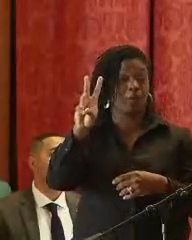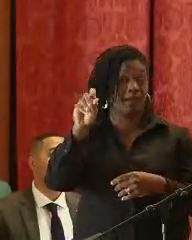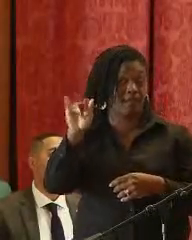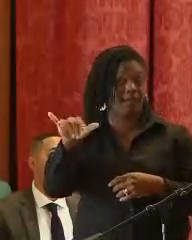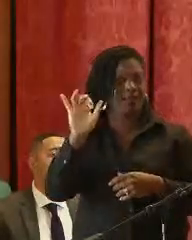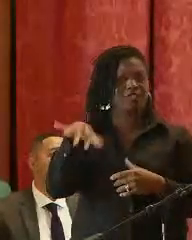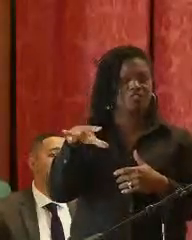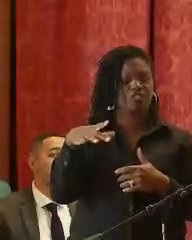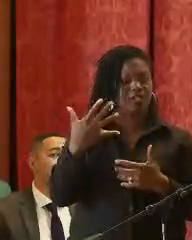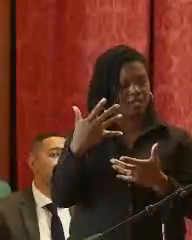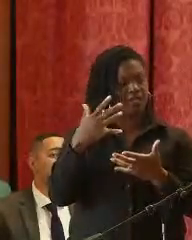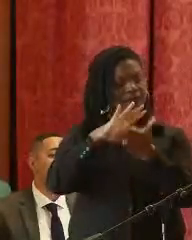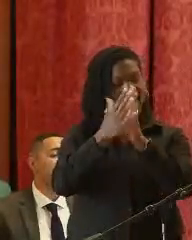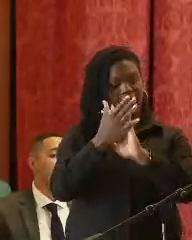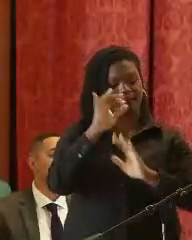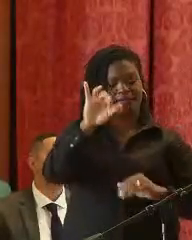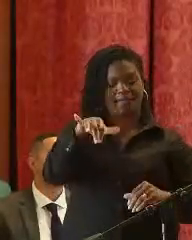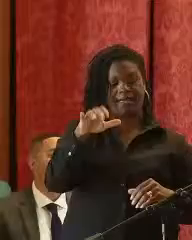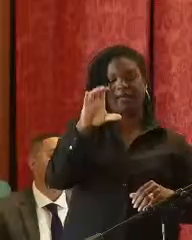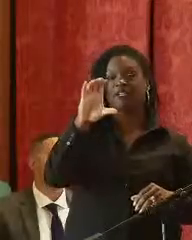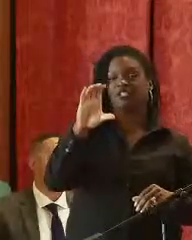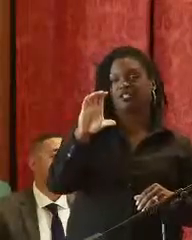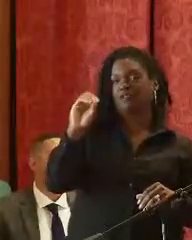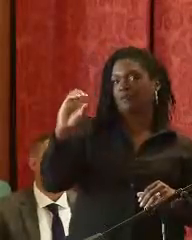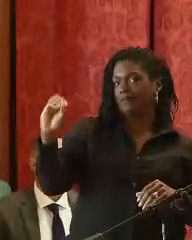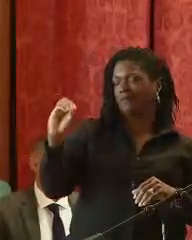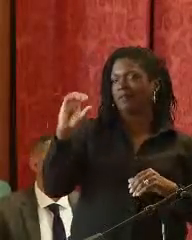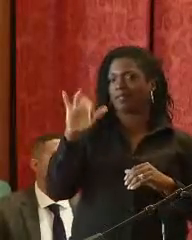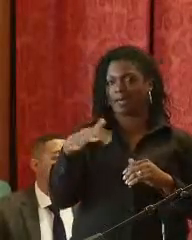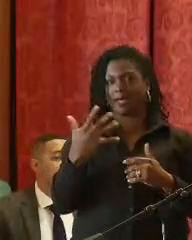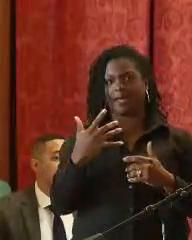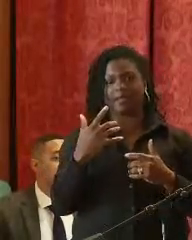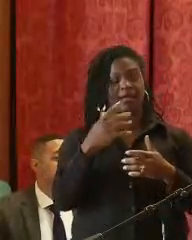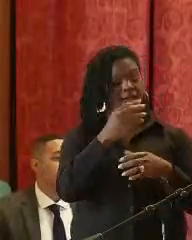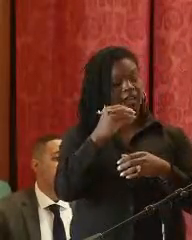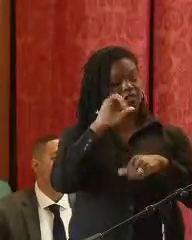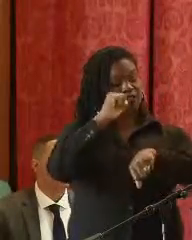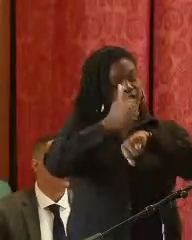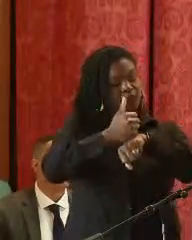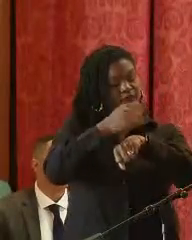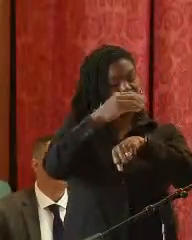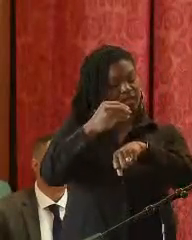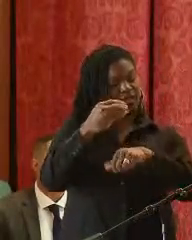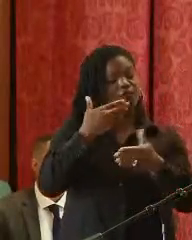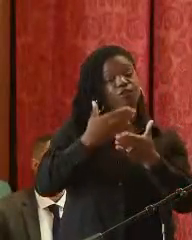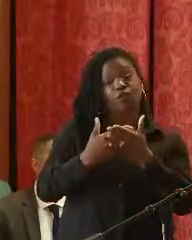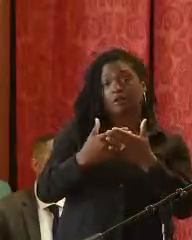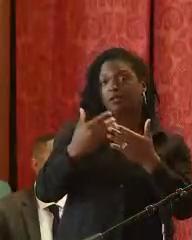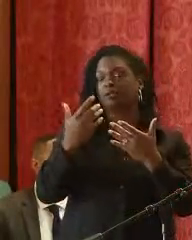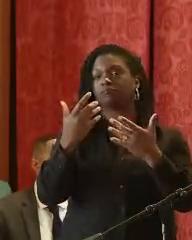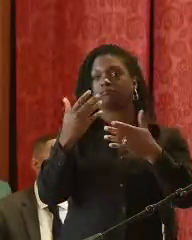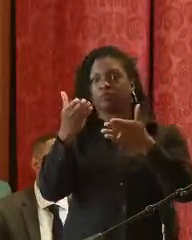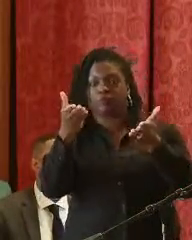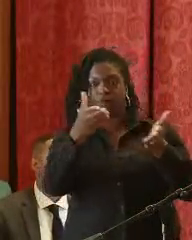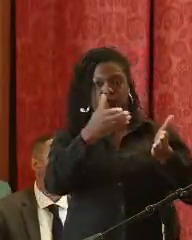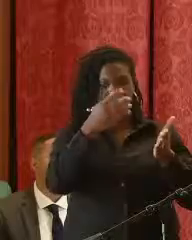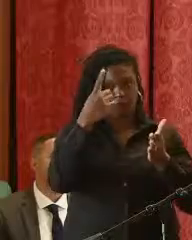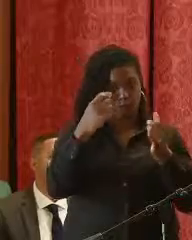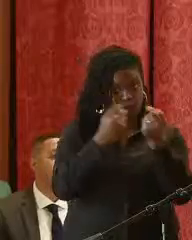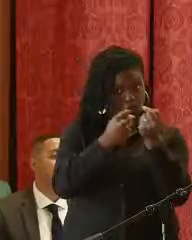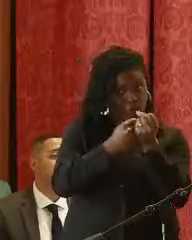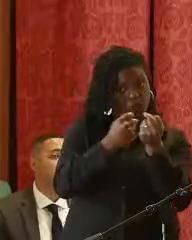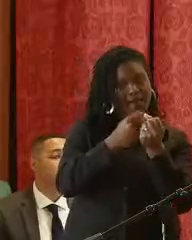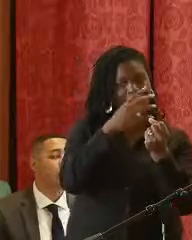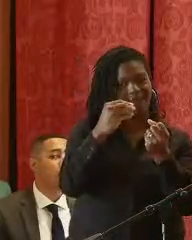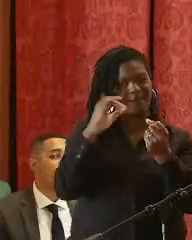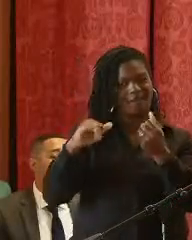been unanswered locally since 2013. Since joining Goodwill Industries of North Louisiana as the Director of Workforce